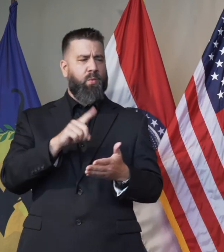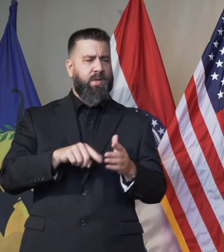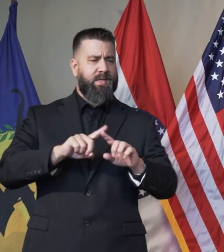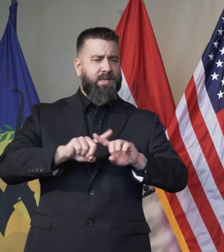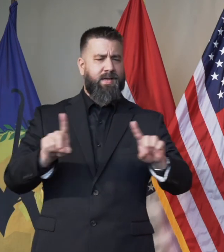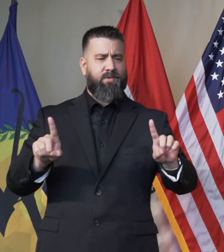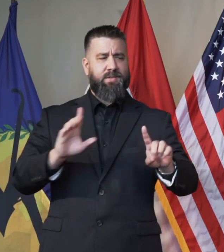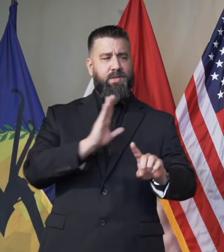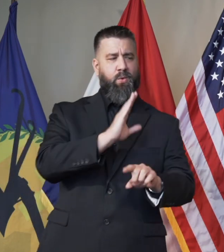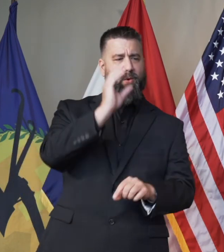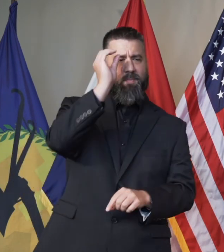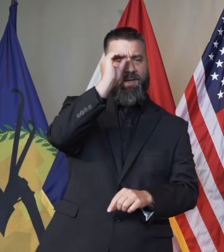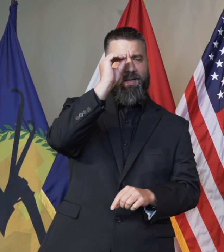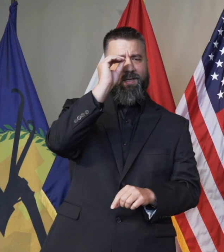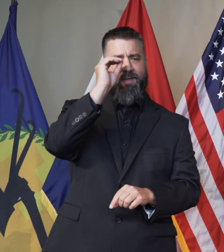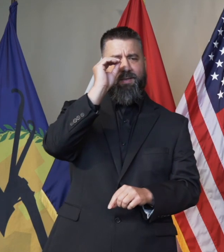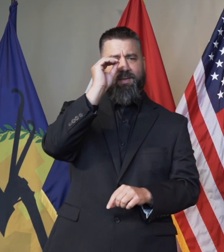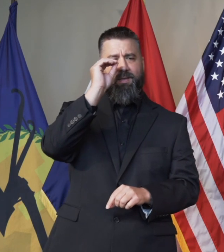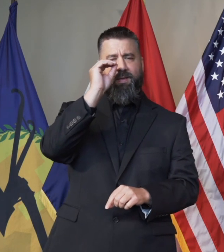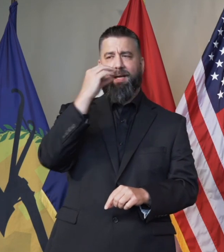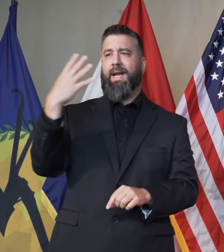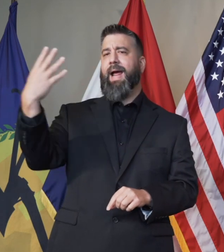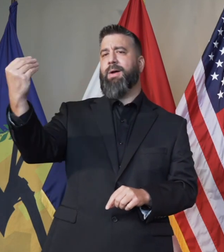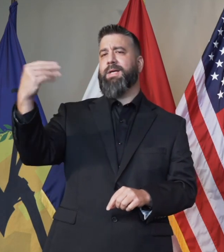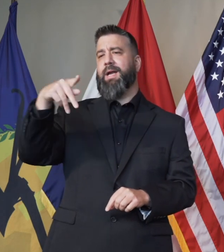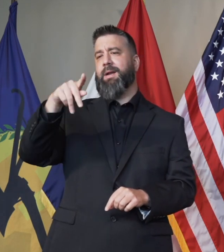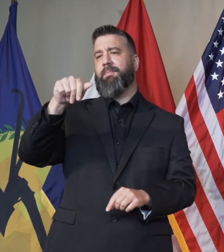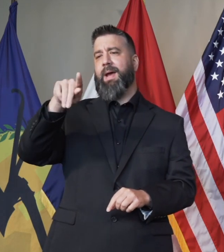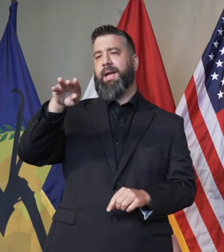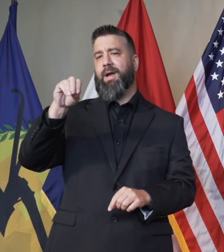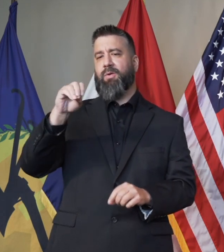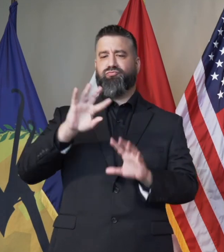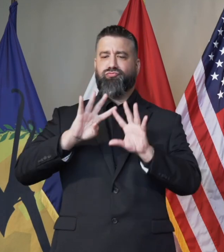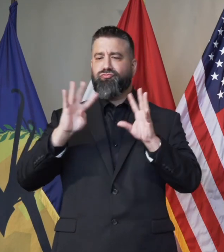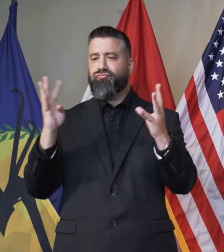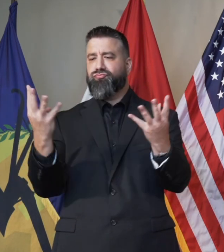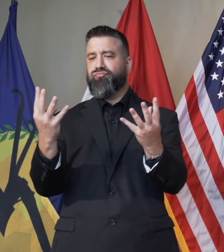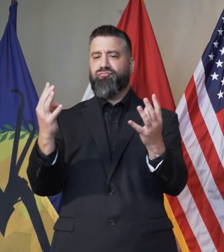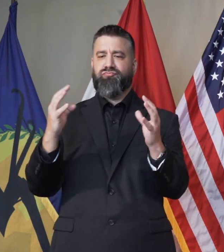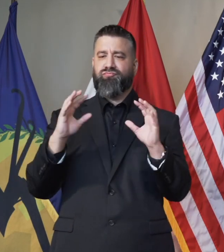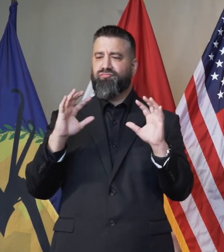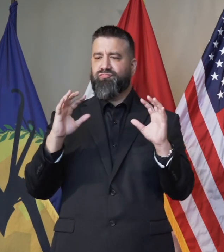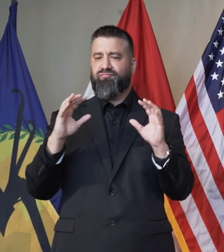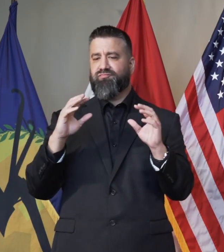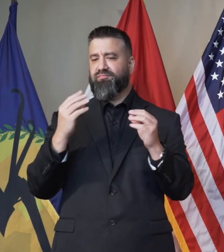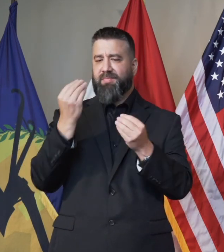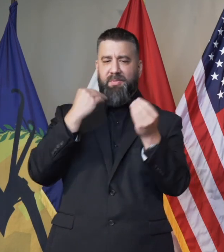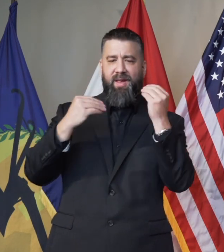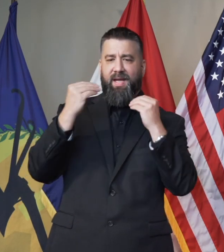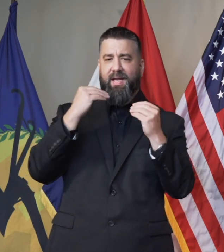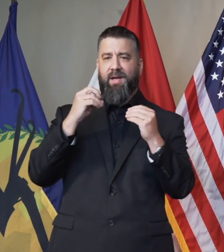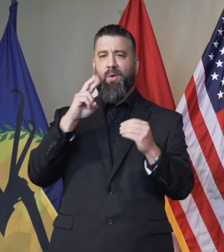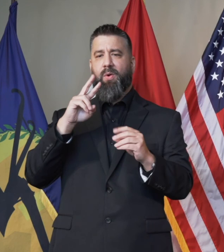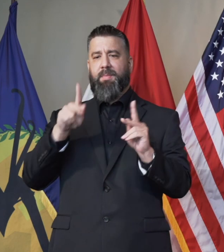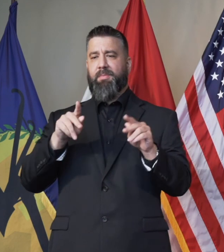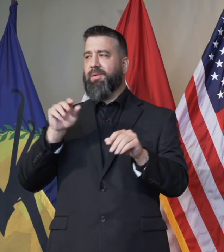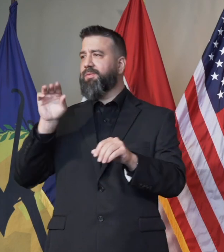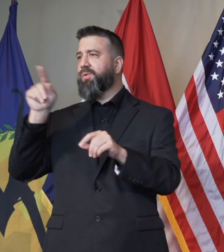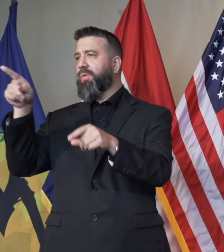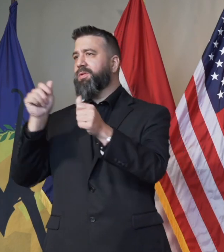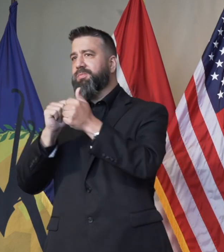in your opinion, between a crowded outdoor patio full of people eating and people sitting amongst each other on the bleachers watching a football